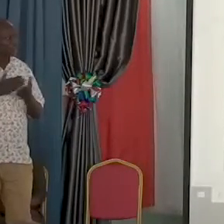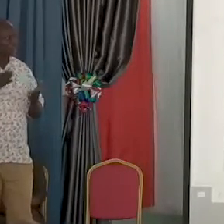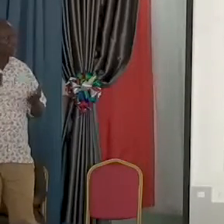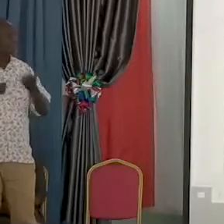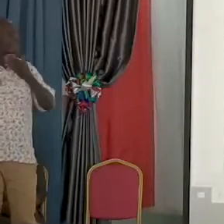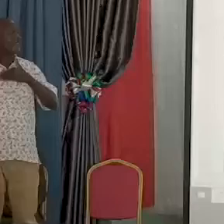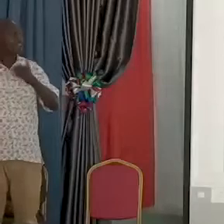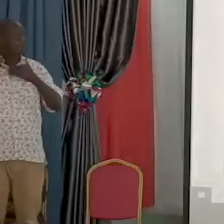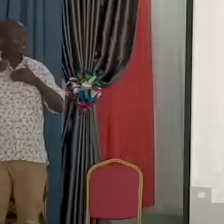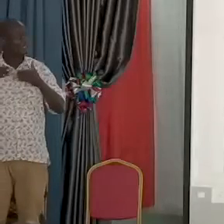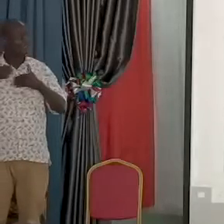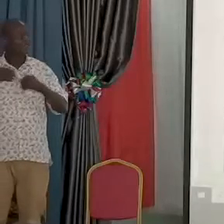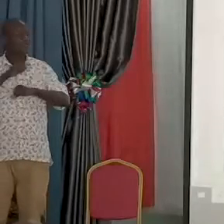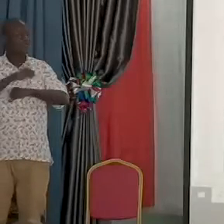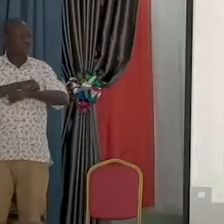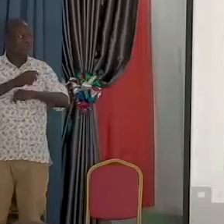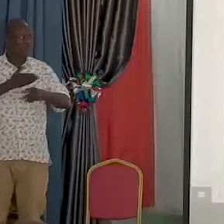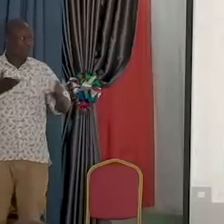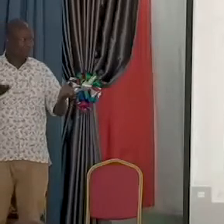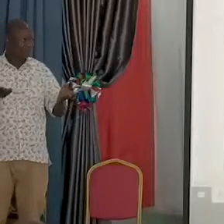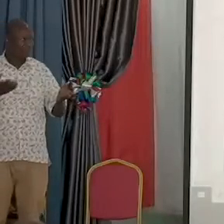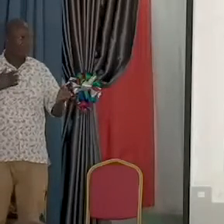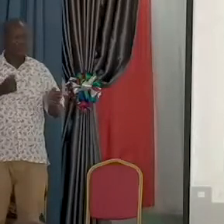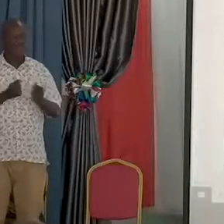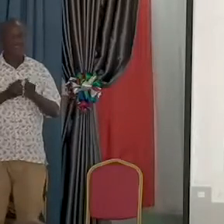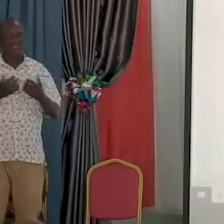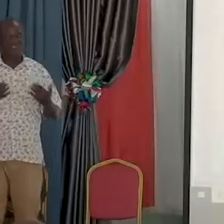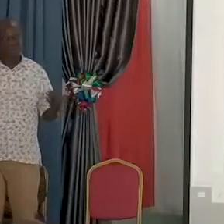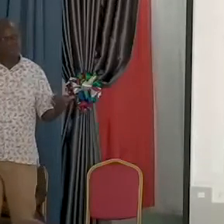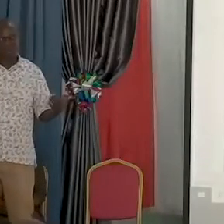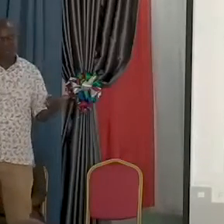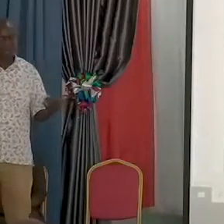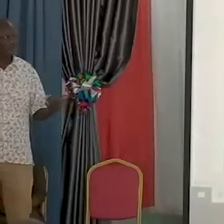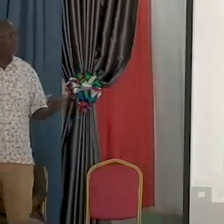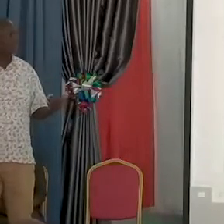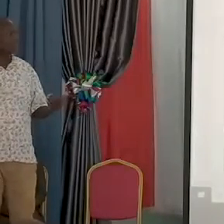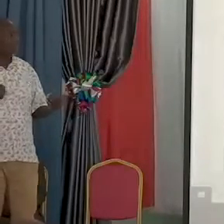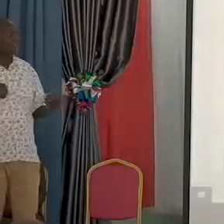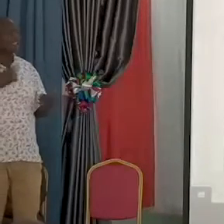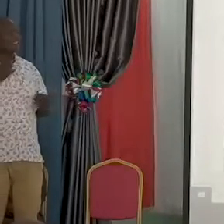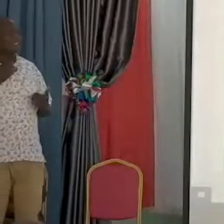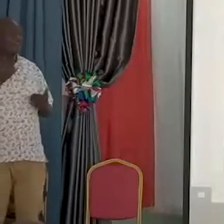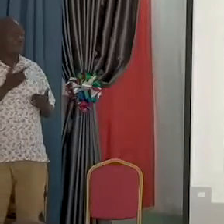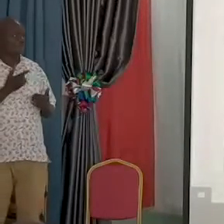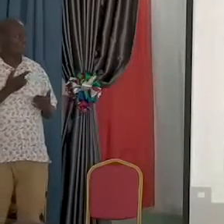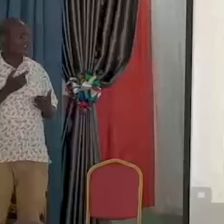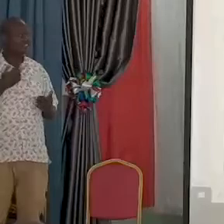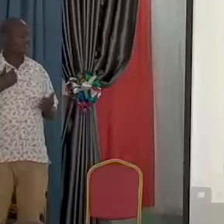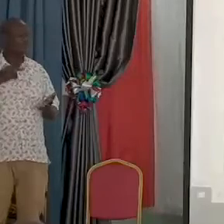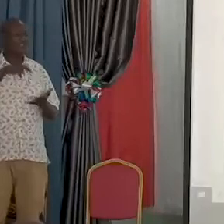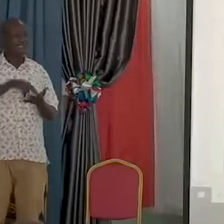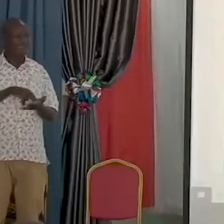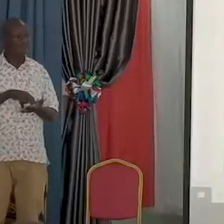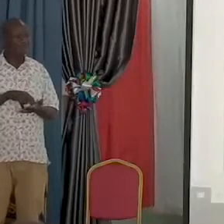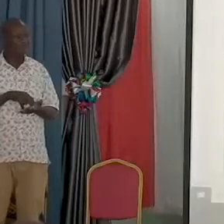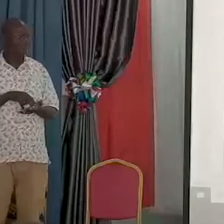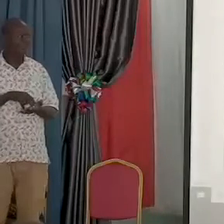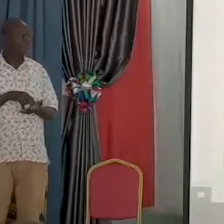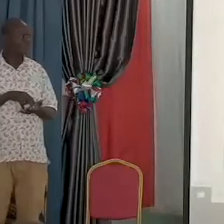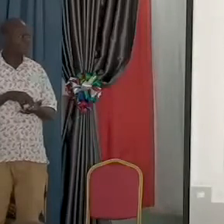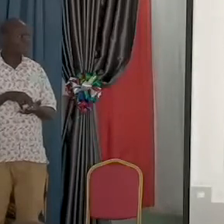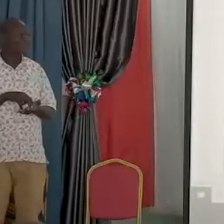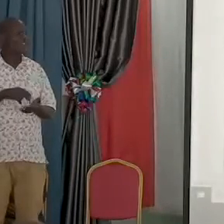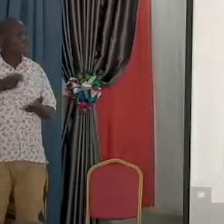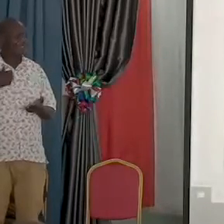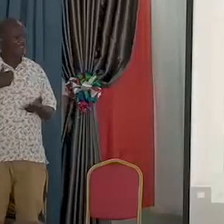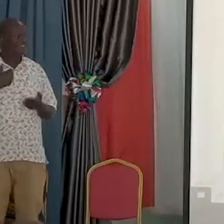experienced in your schools or with your children. So I would like for you to stand up and let me